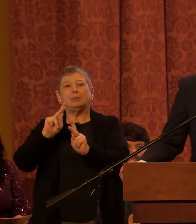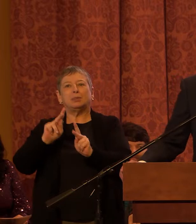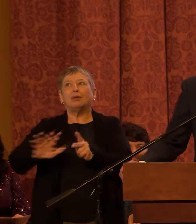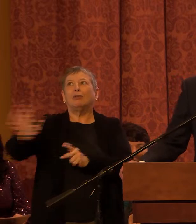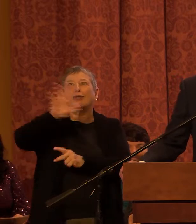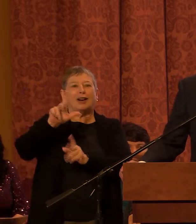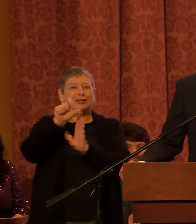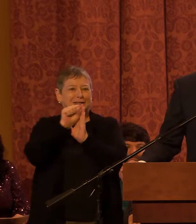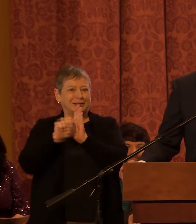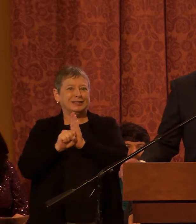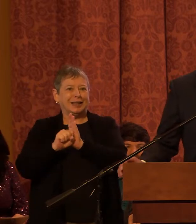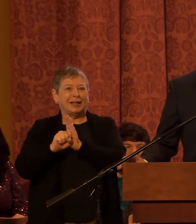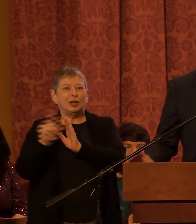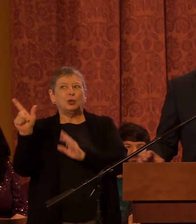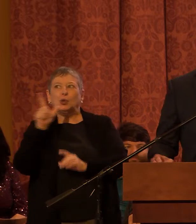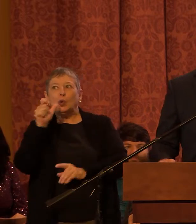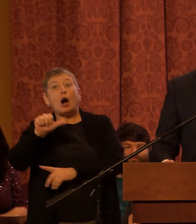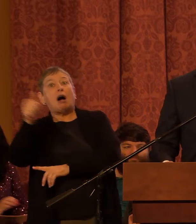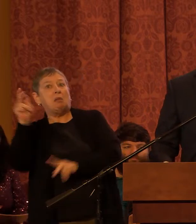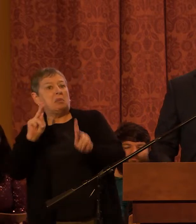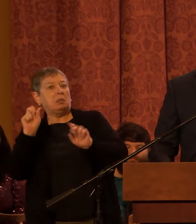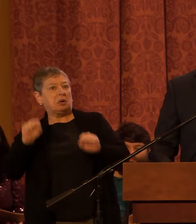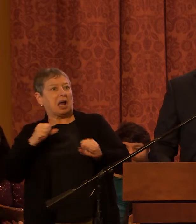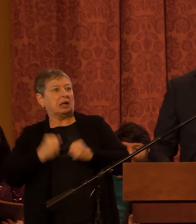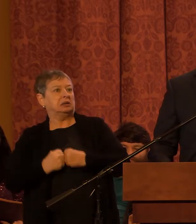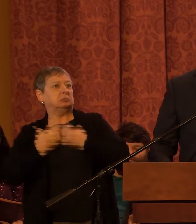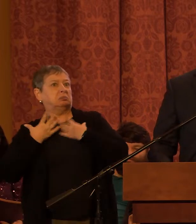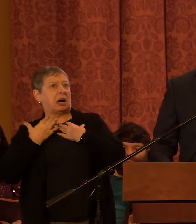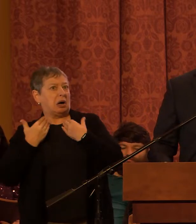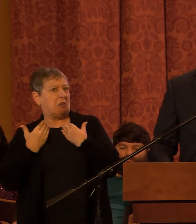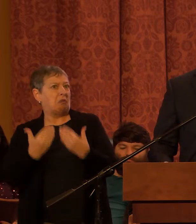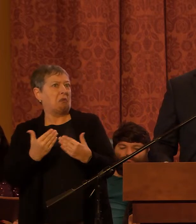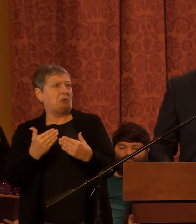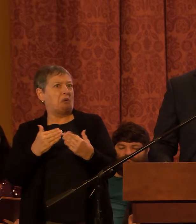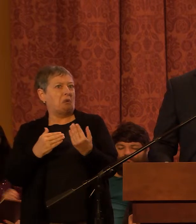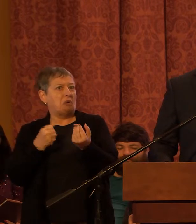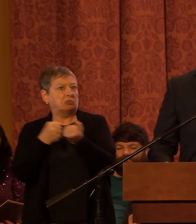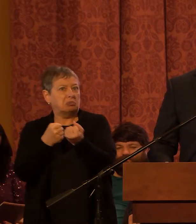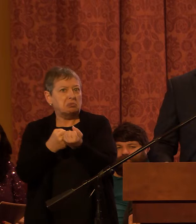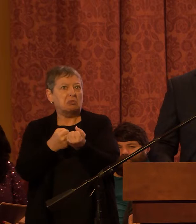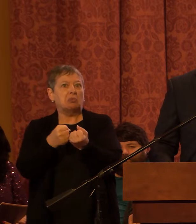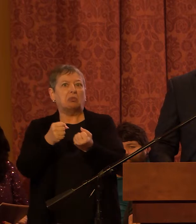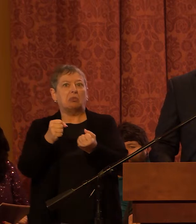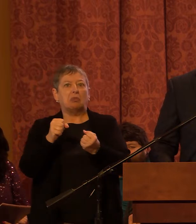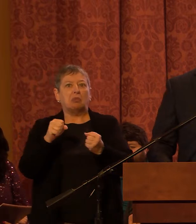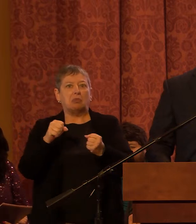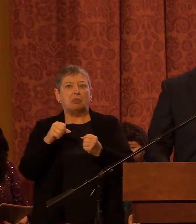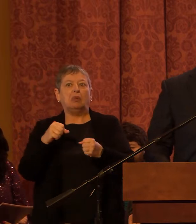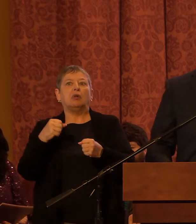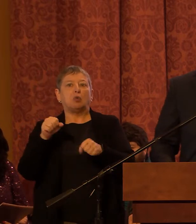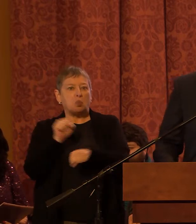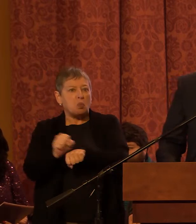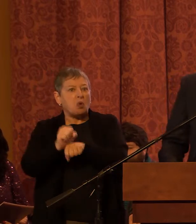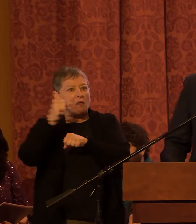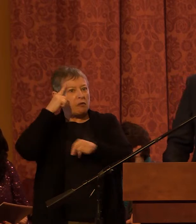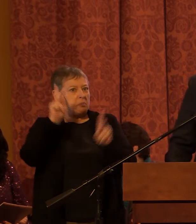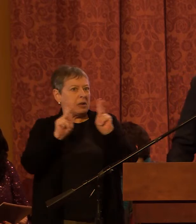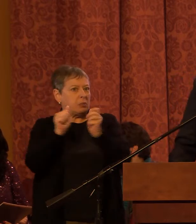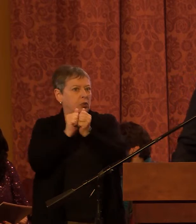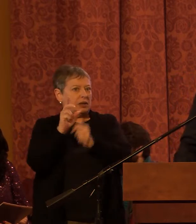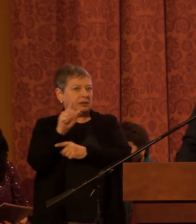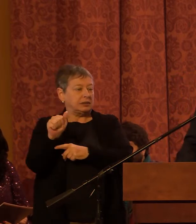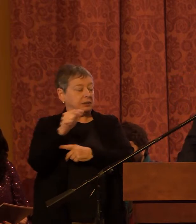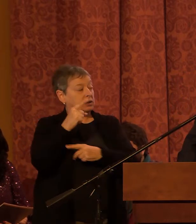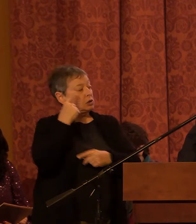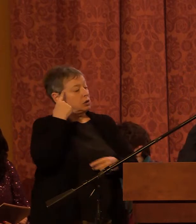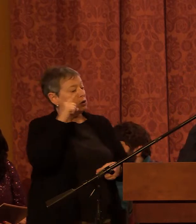be inspired to better serve our state and those with disabilities. So Bambi, on behalf